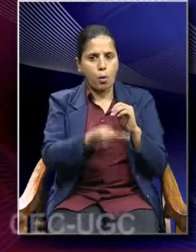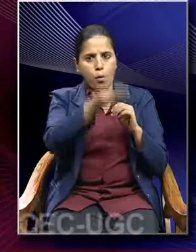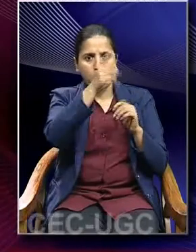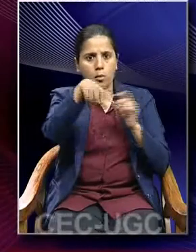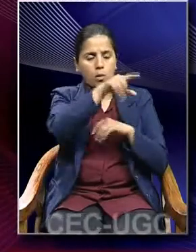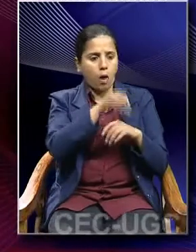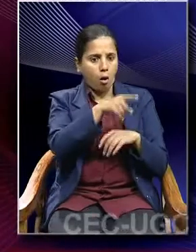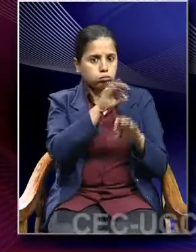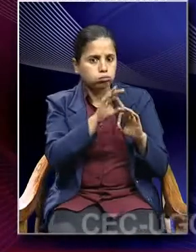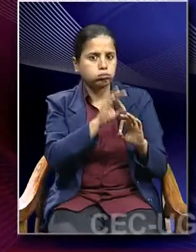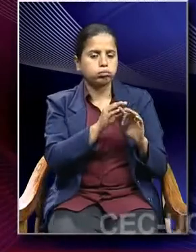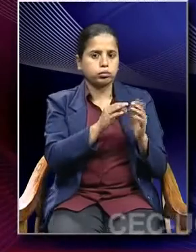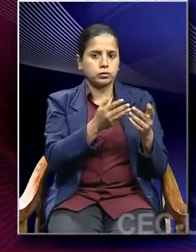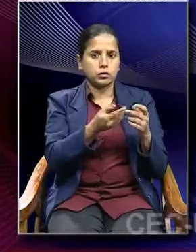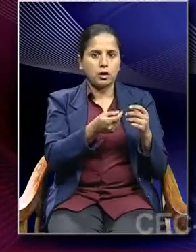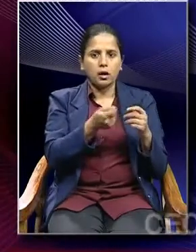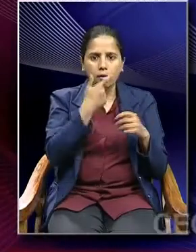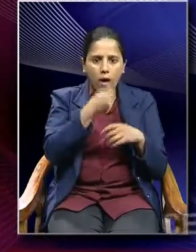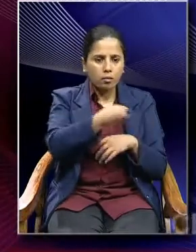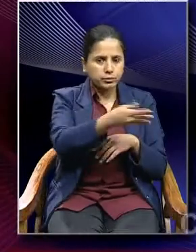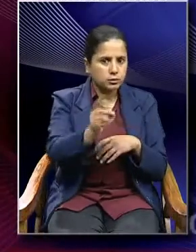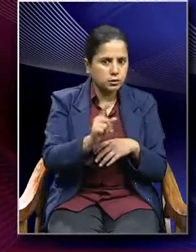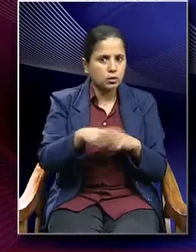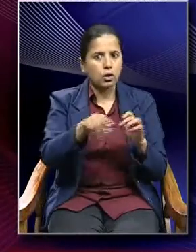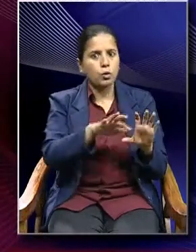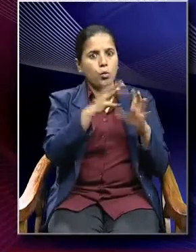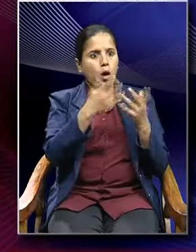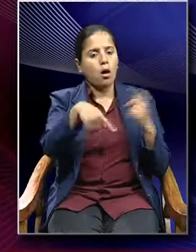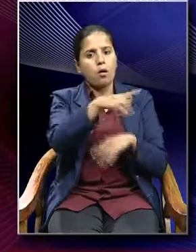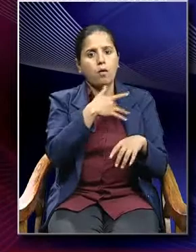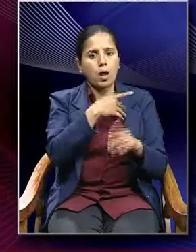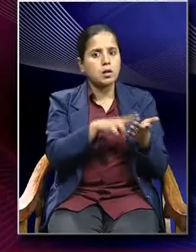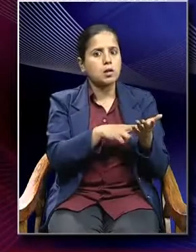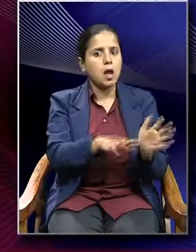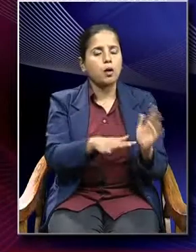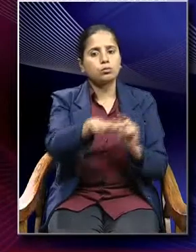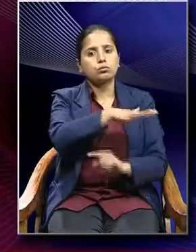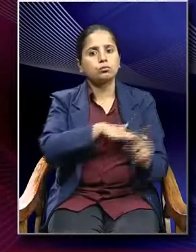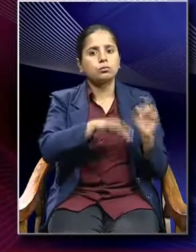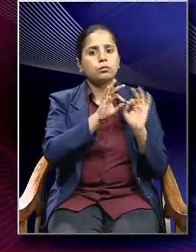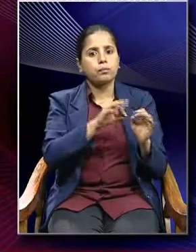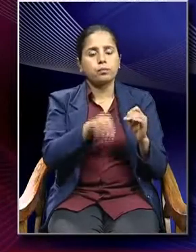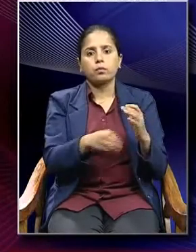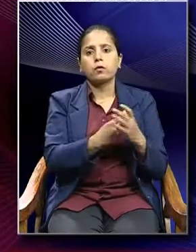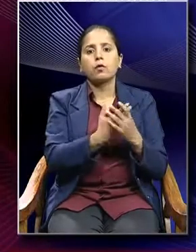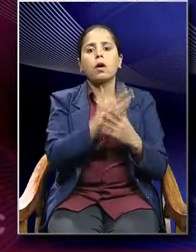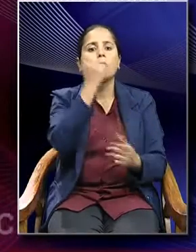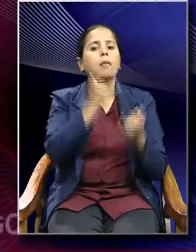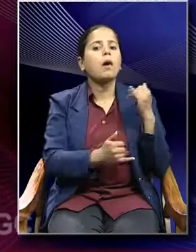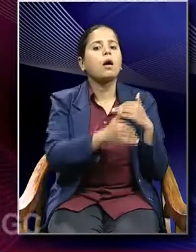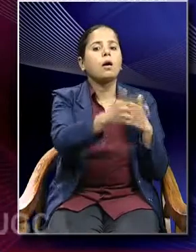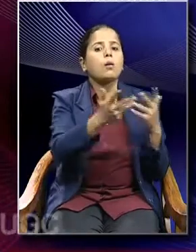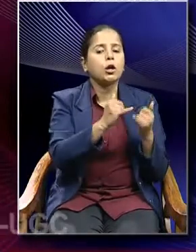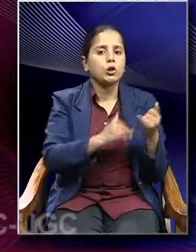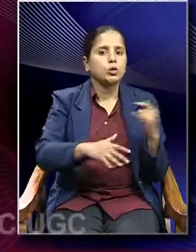moving from the matter, the world of matter, to the natural world. And then the evolution ends with the